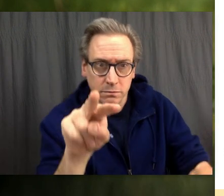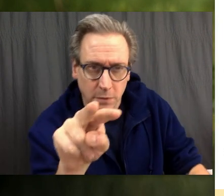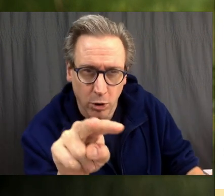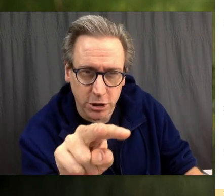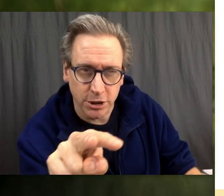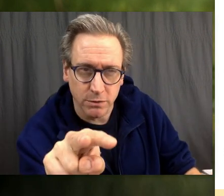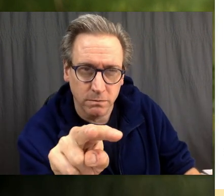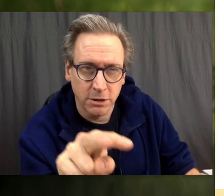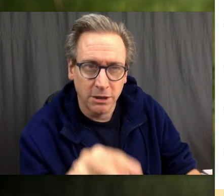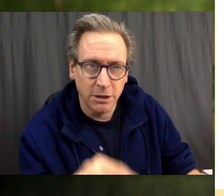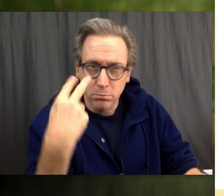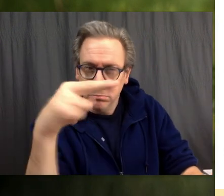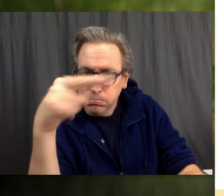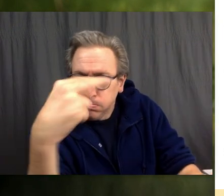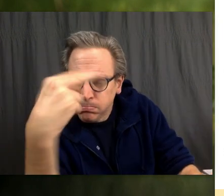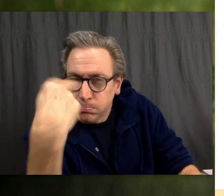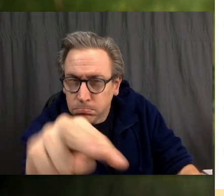between I'm watching you